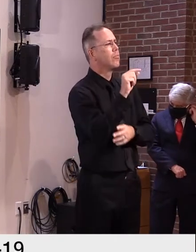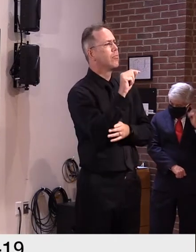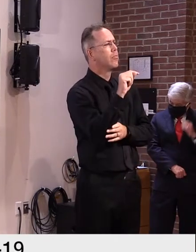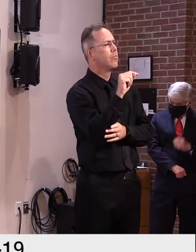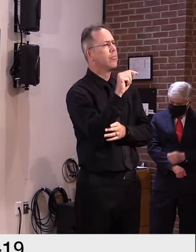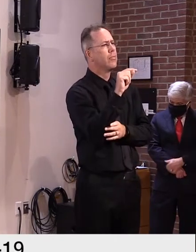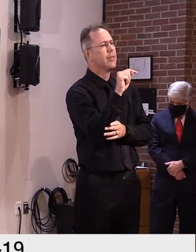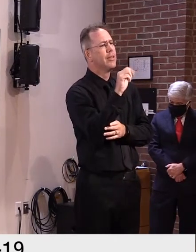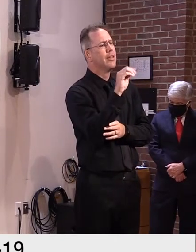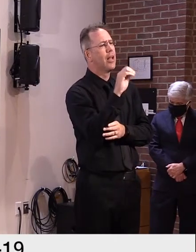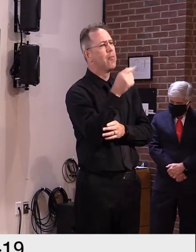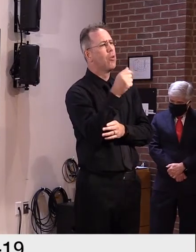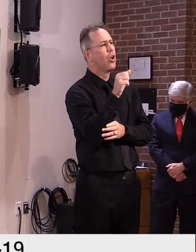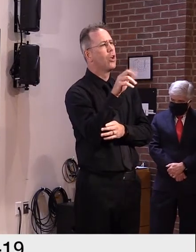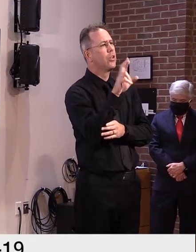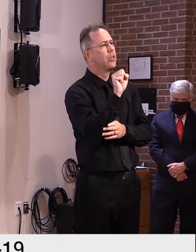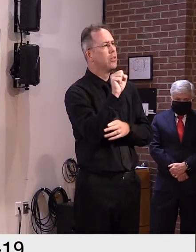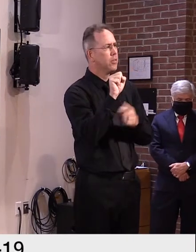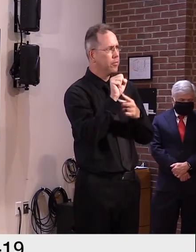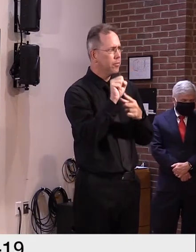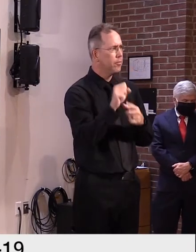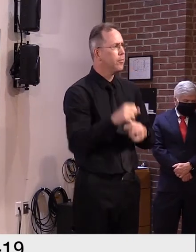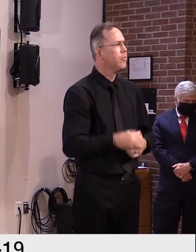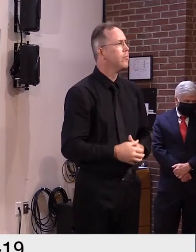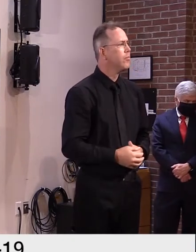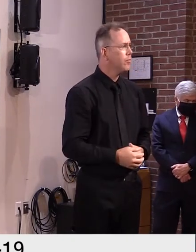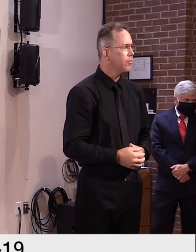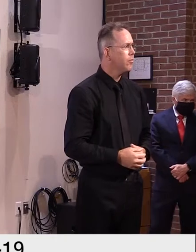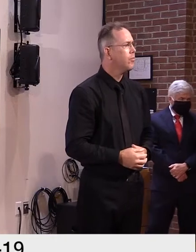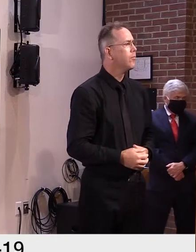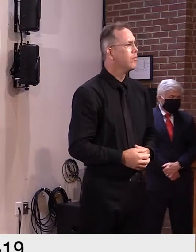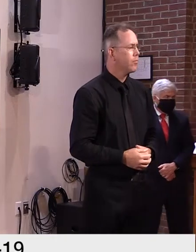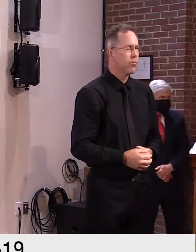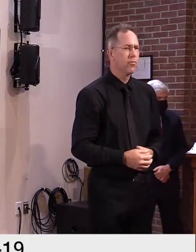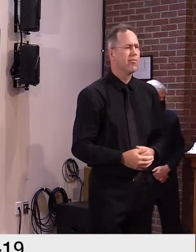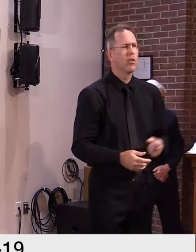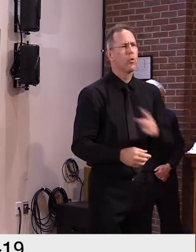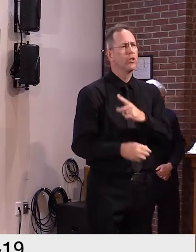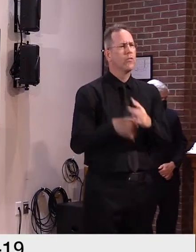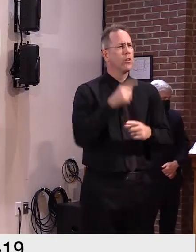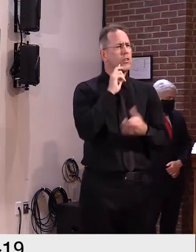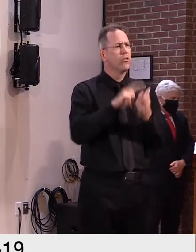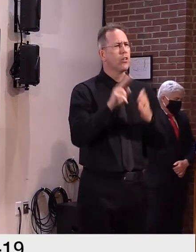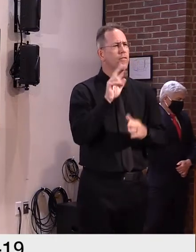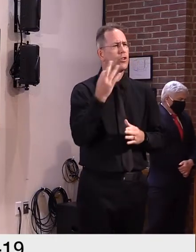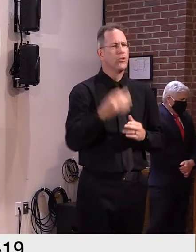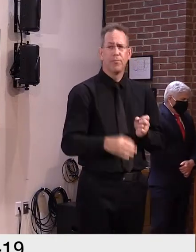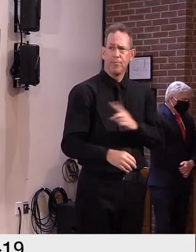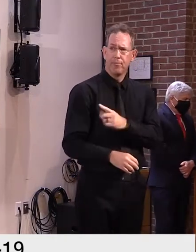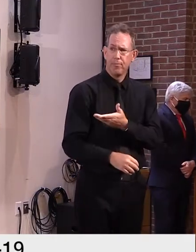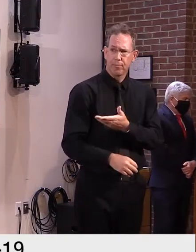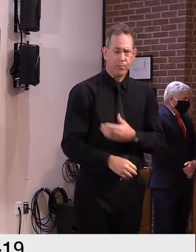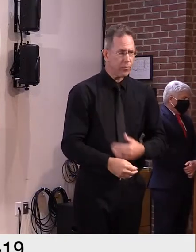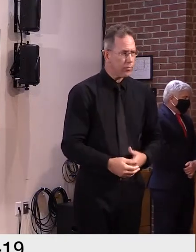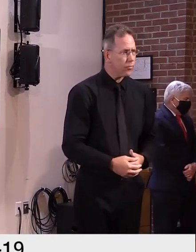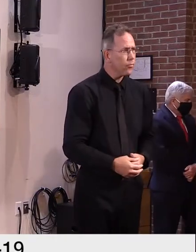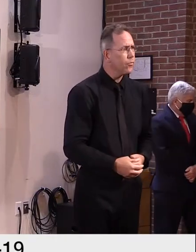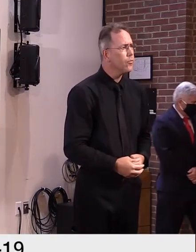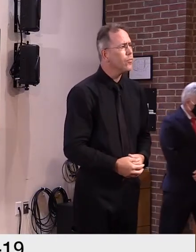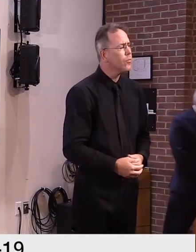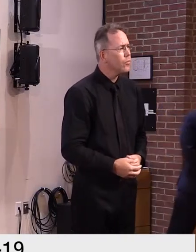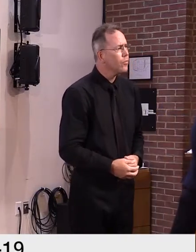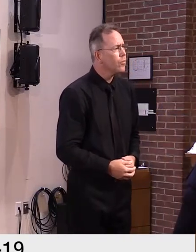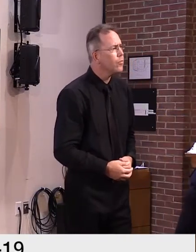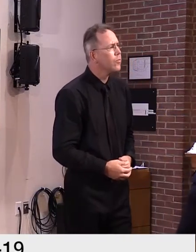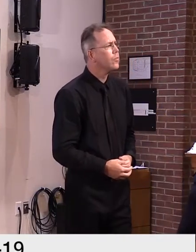Yes, this is for Secretary French. A month into the school year, what issues are schools still dealing with? What challenges are